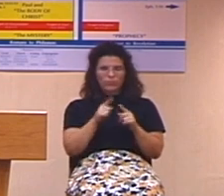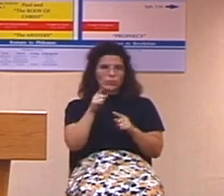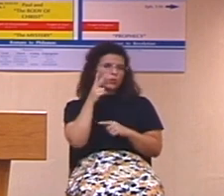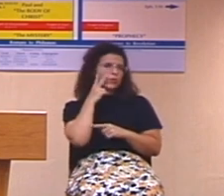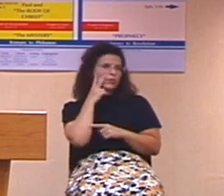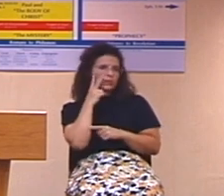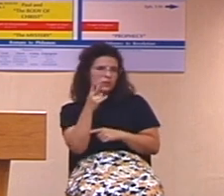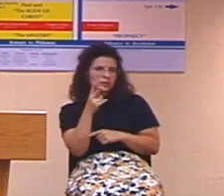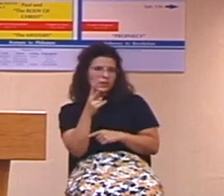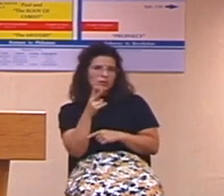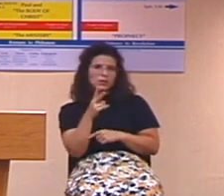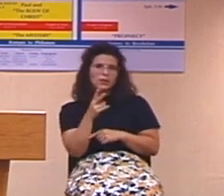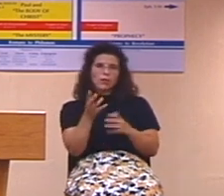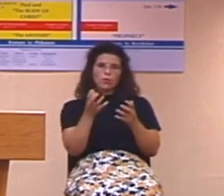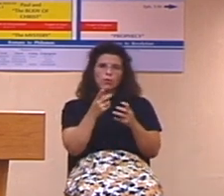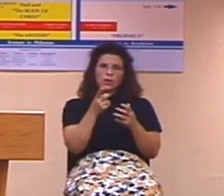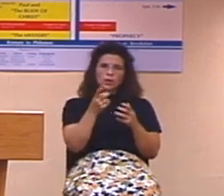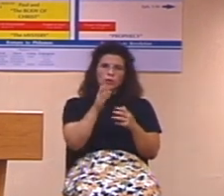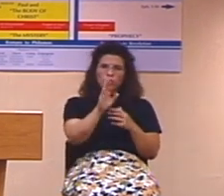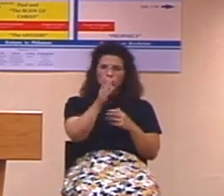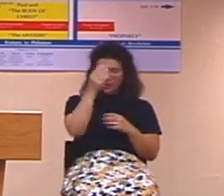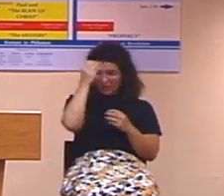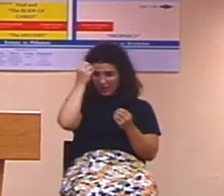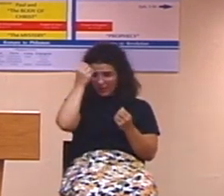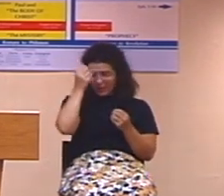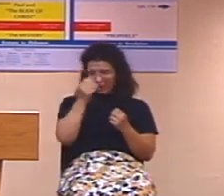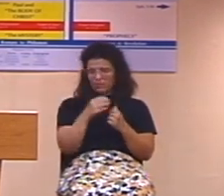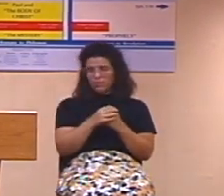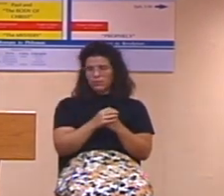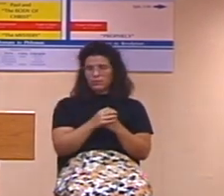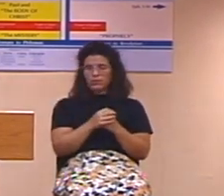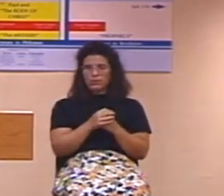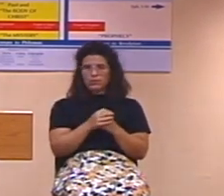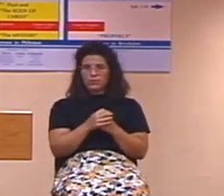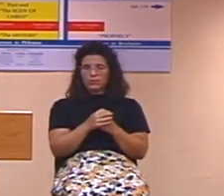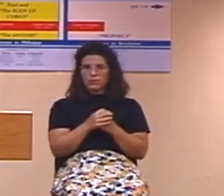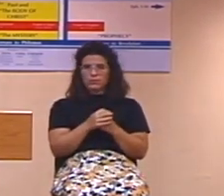is I wanted to get your thinking here.